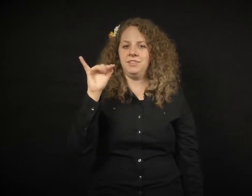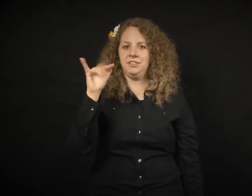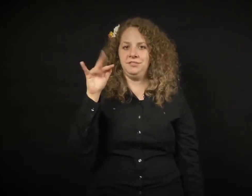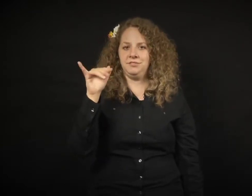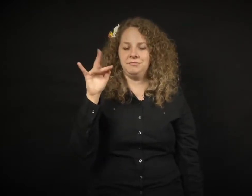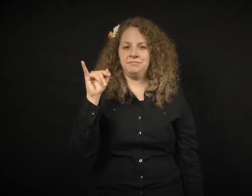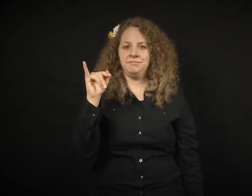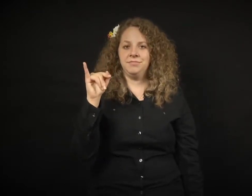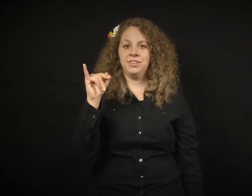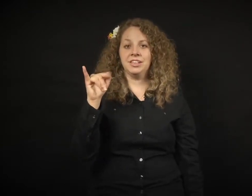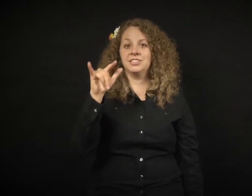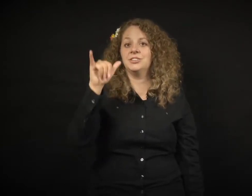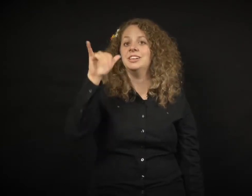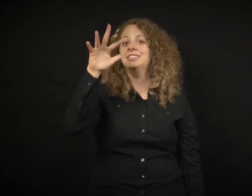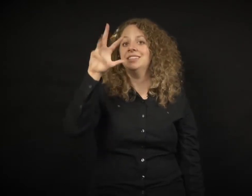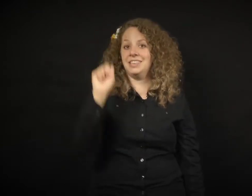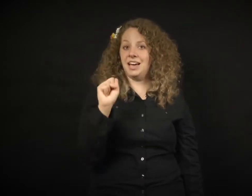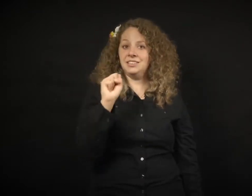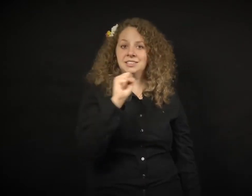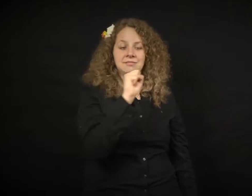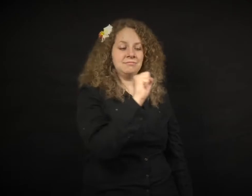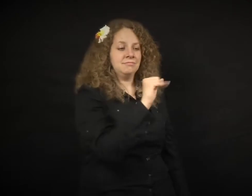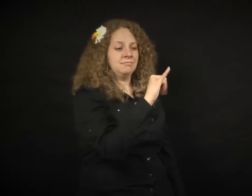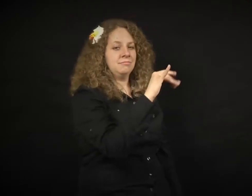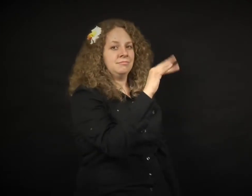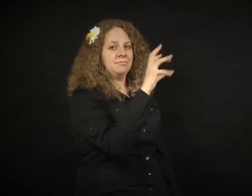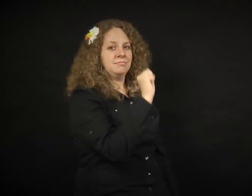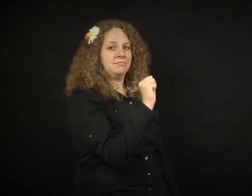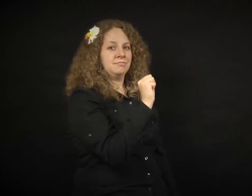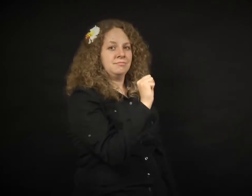if, the lexicalized yes,